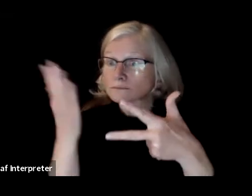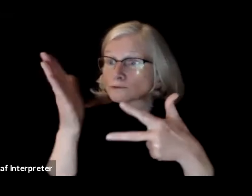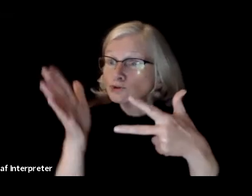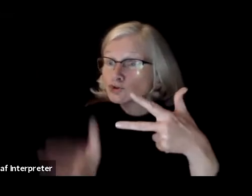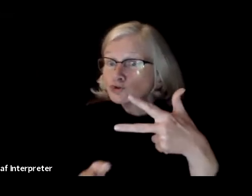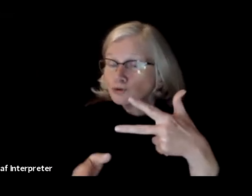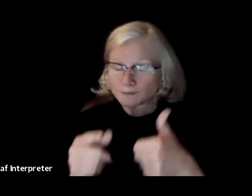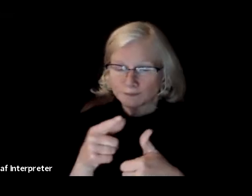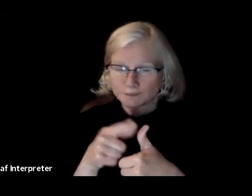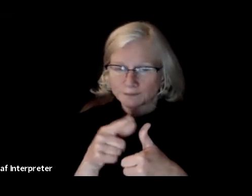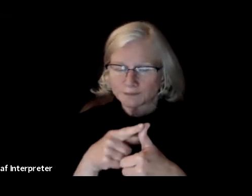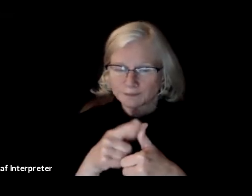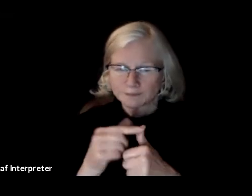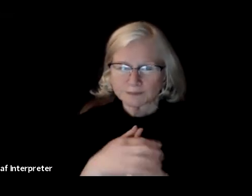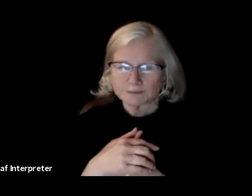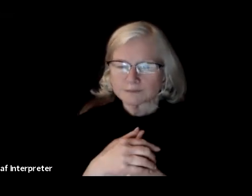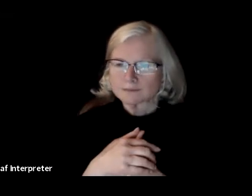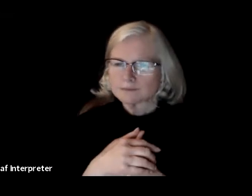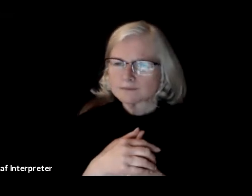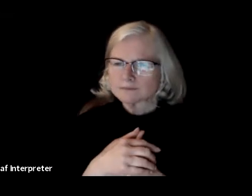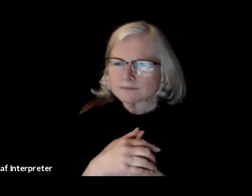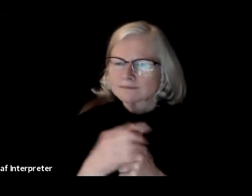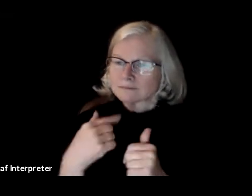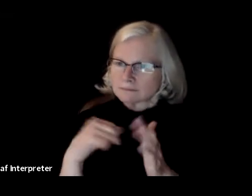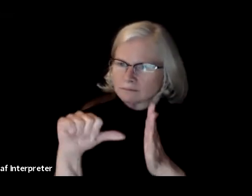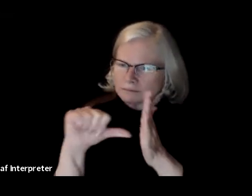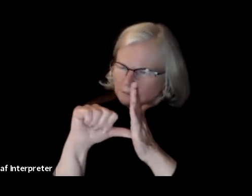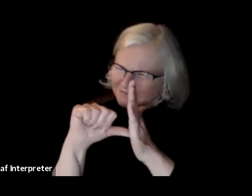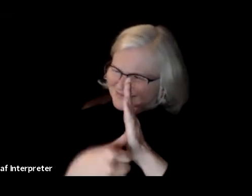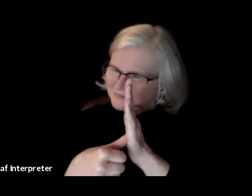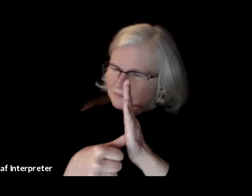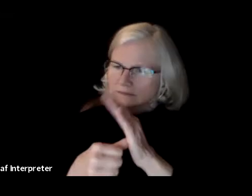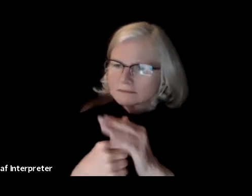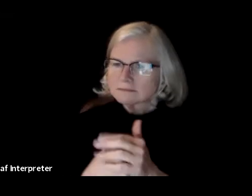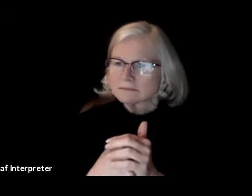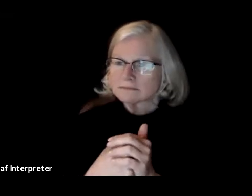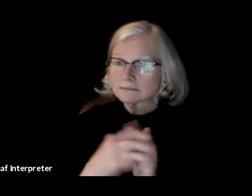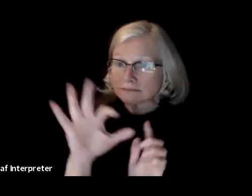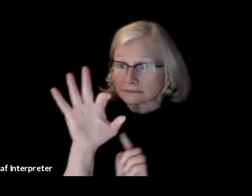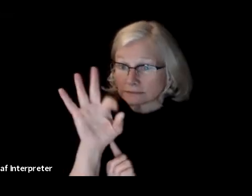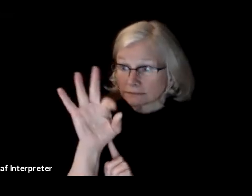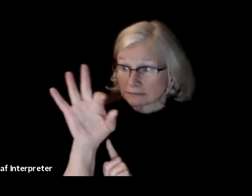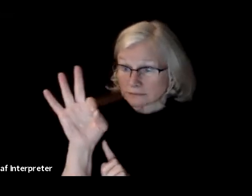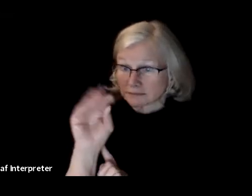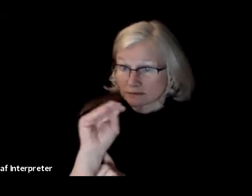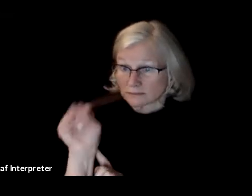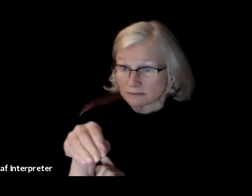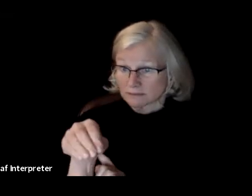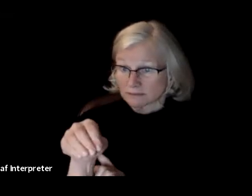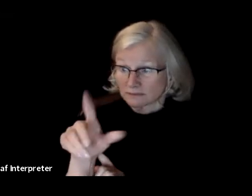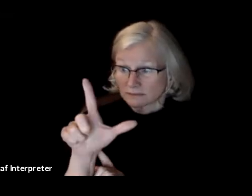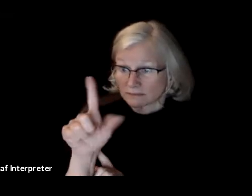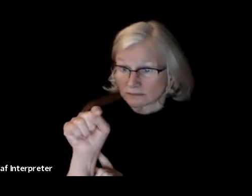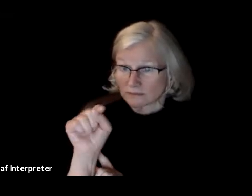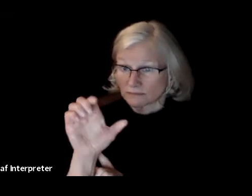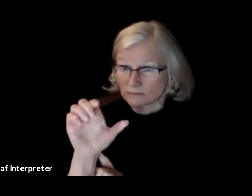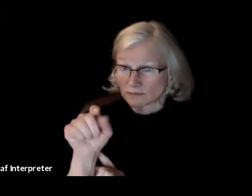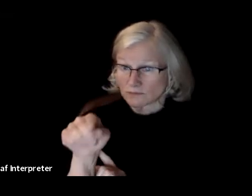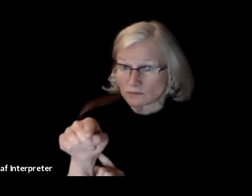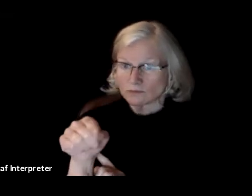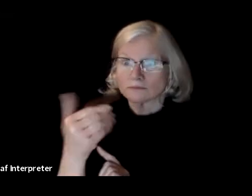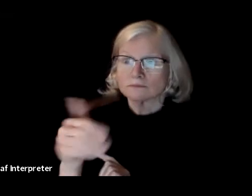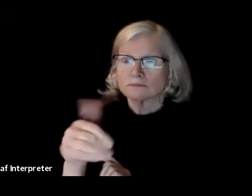reinforce again why this is such an important milestone, but also to talk about what work is still ahead for us. We've